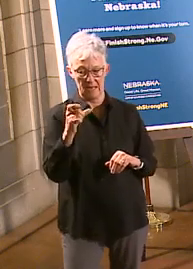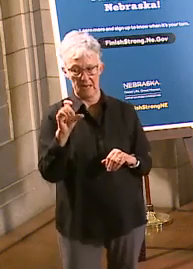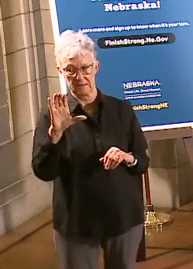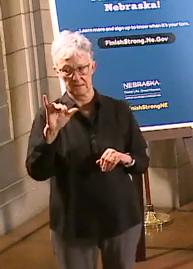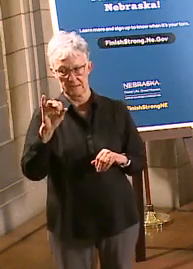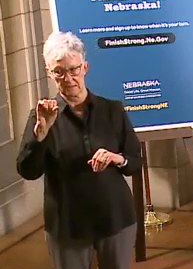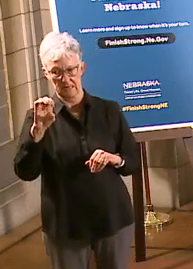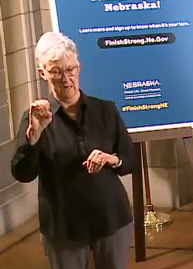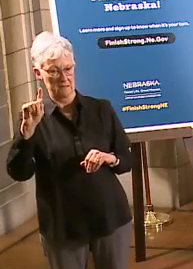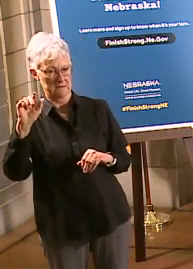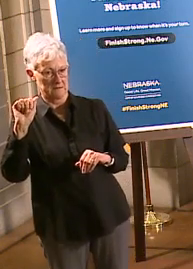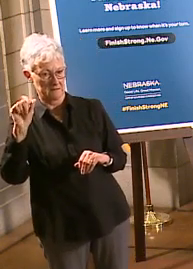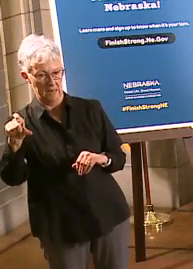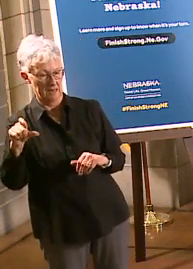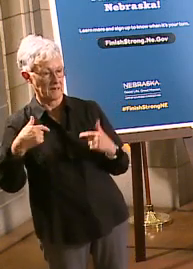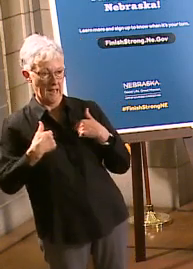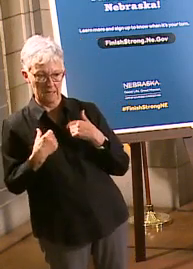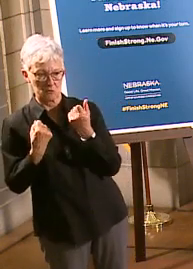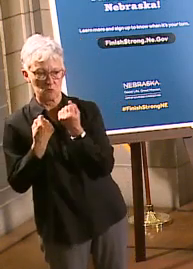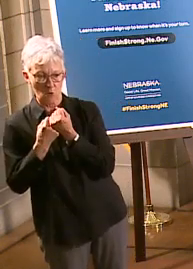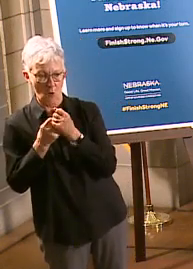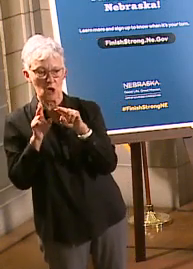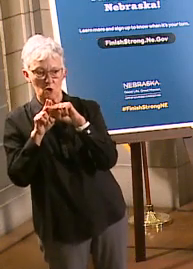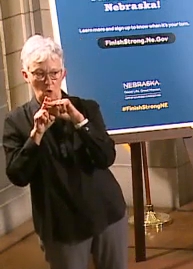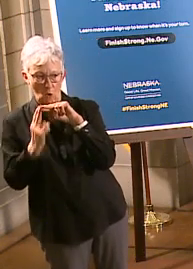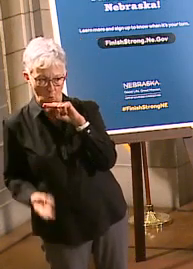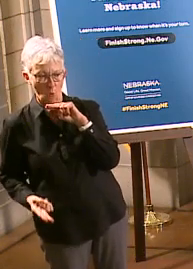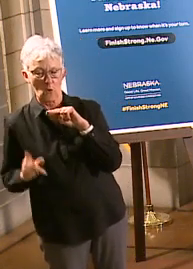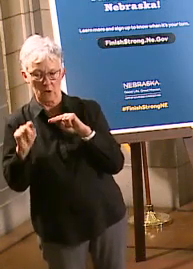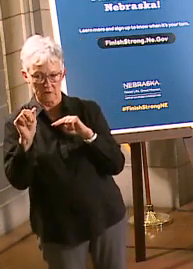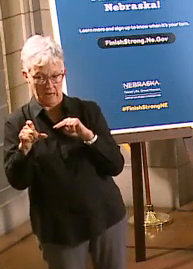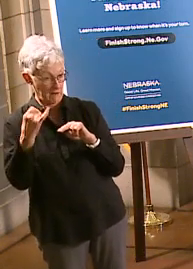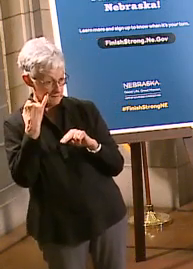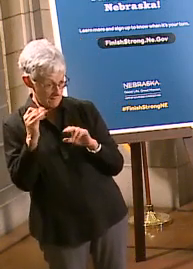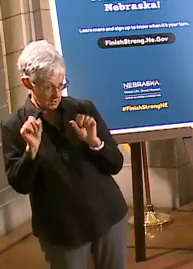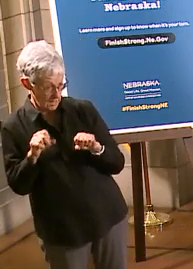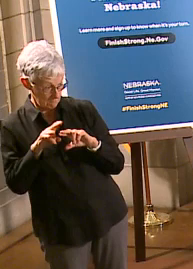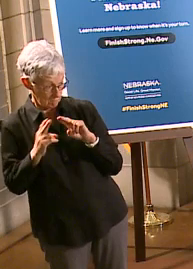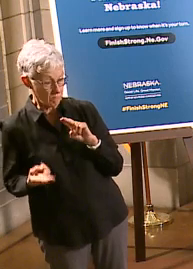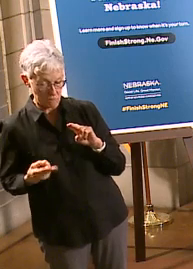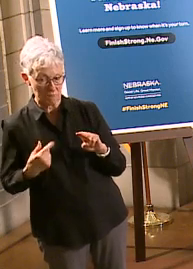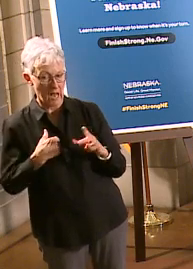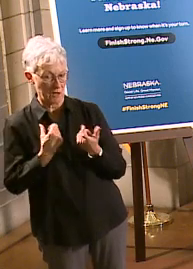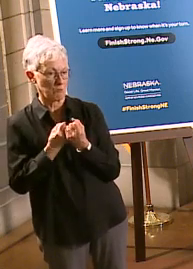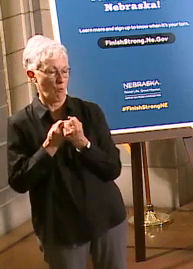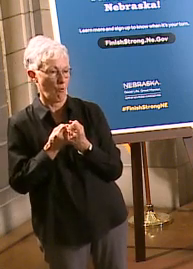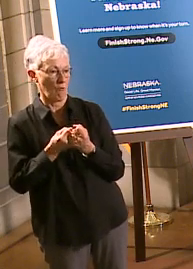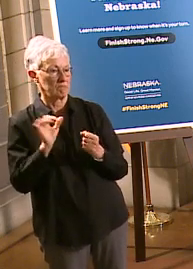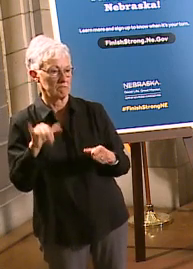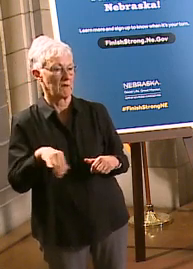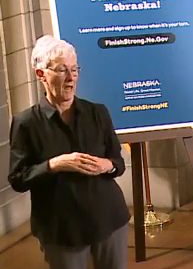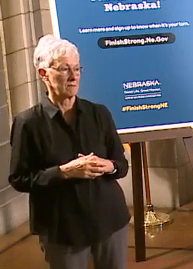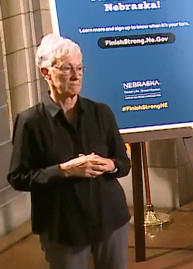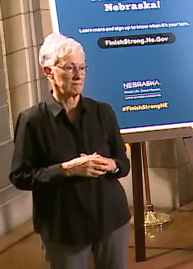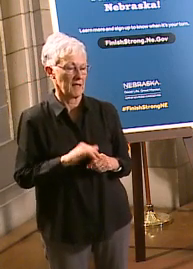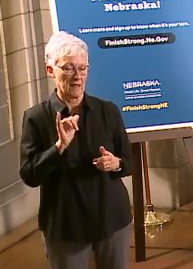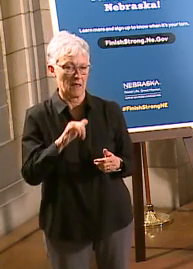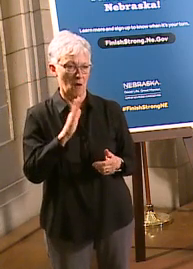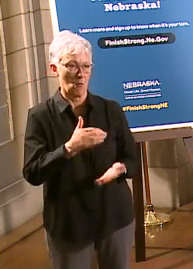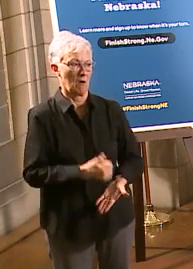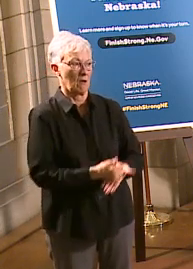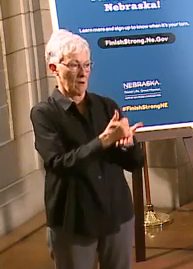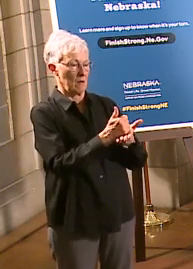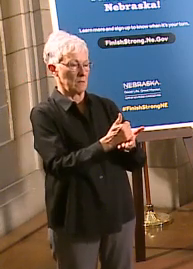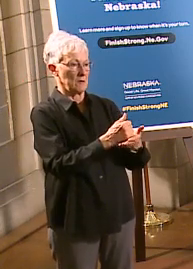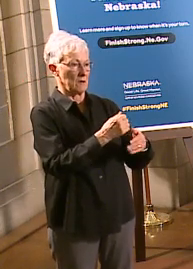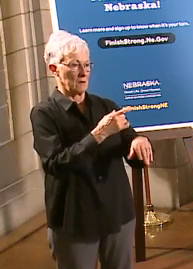favor of lowering taxes. So, yes, if we can lower the excise tax, that would be a good thing as well. But this is one of the things that's going to help our bars and restaurants